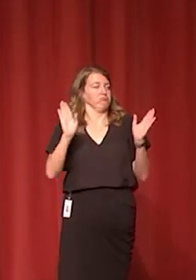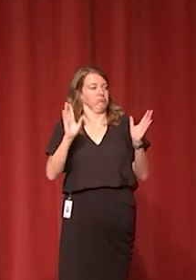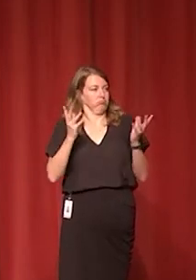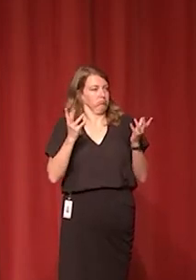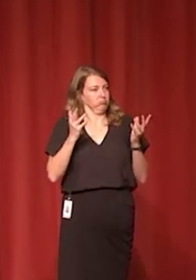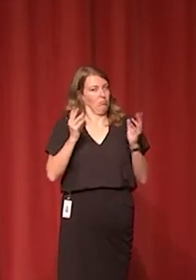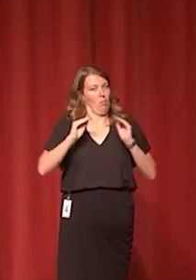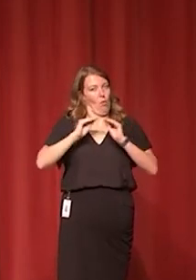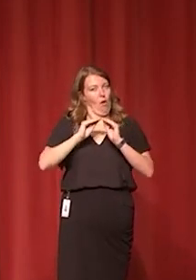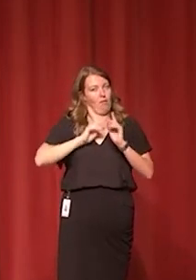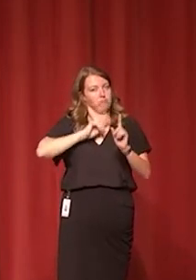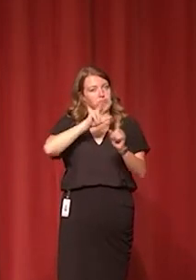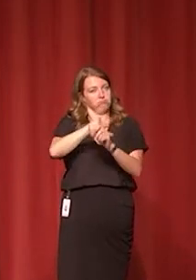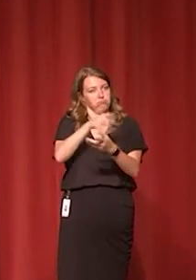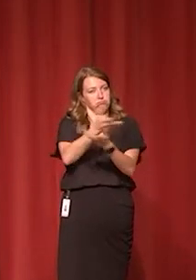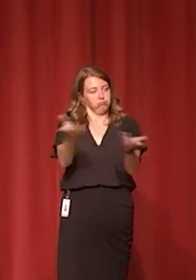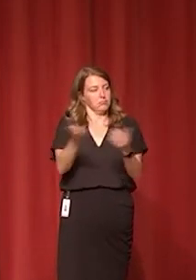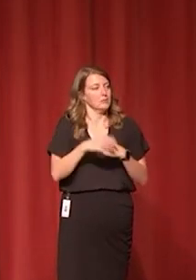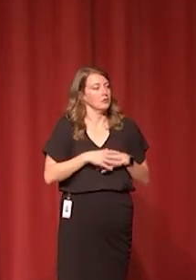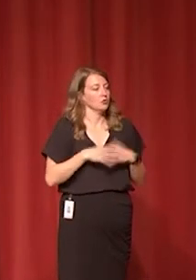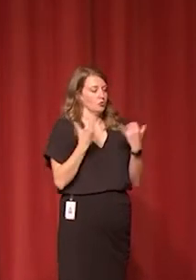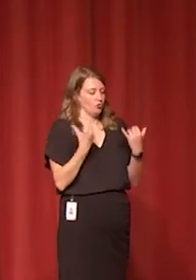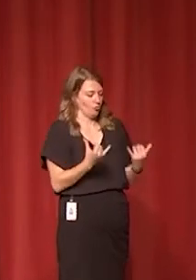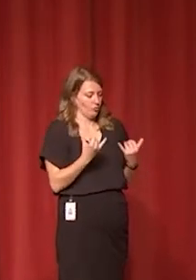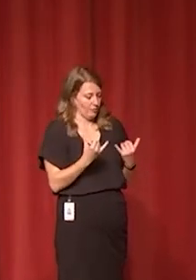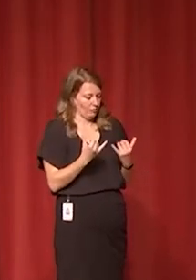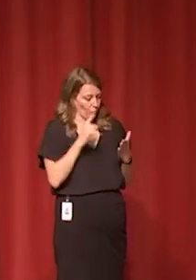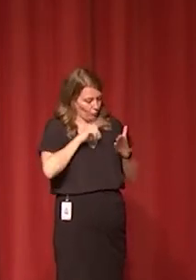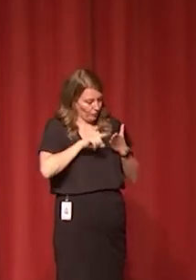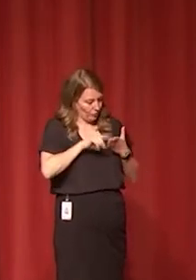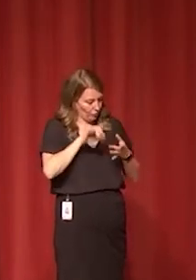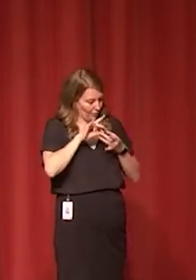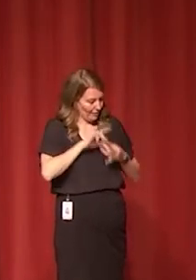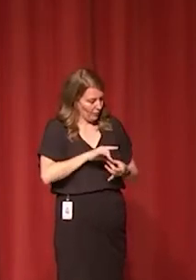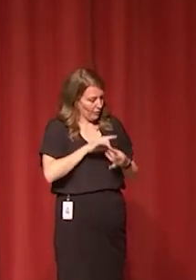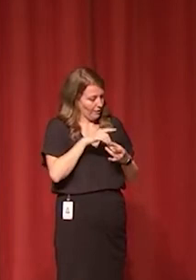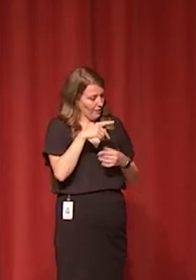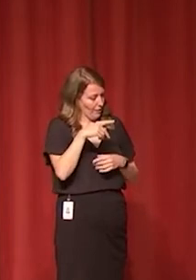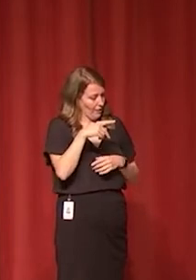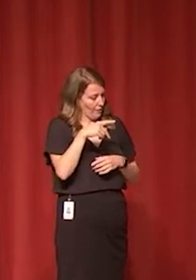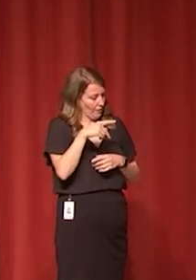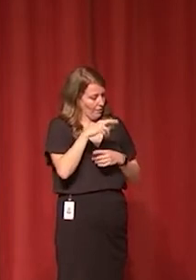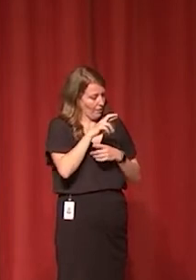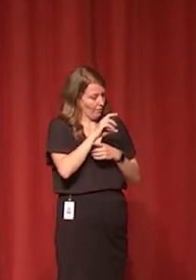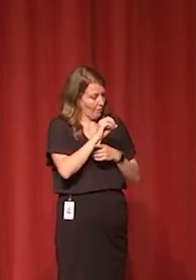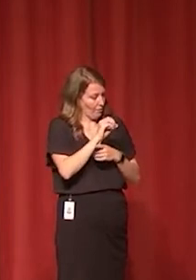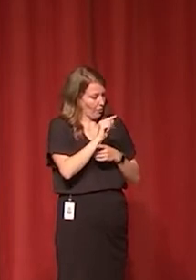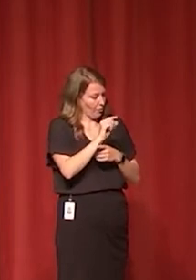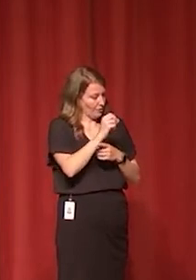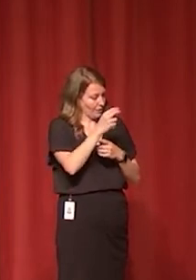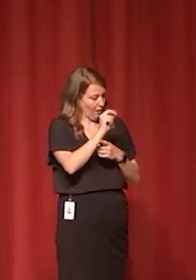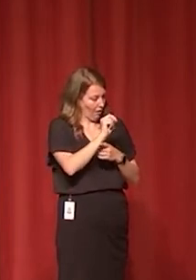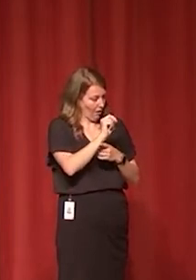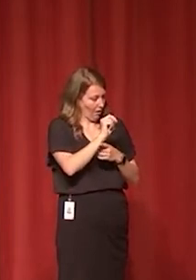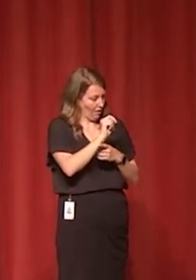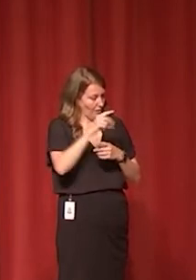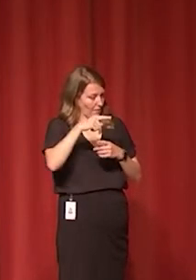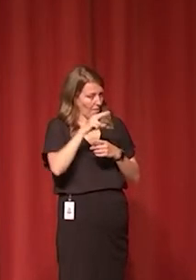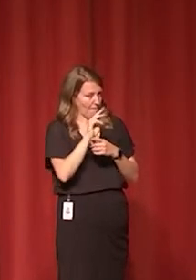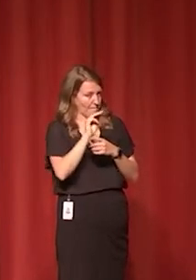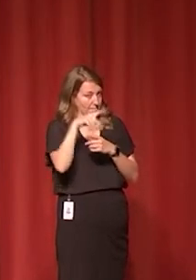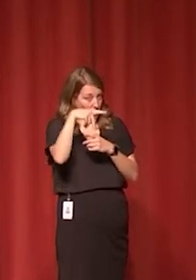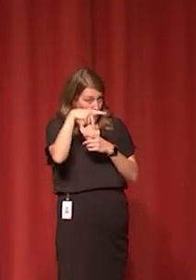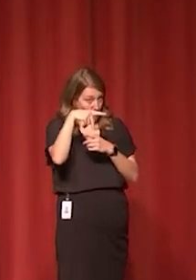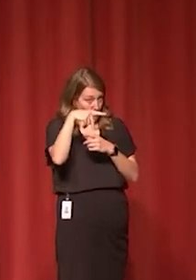So what is the current research on effects of the proton pump inhibitor class of medications on